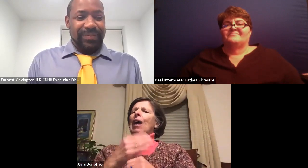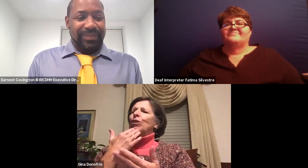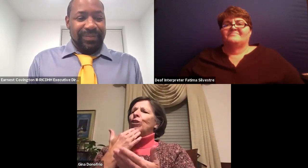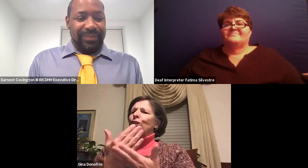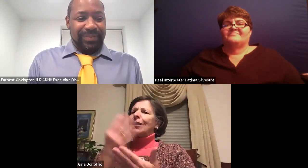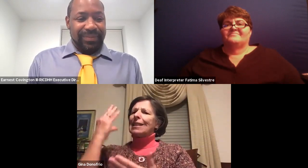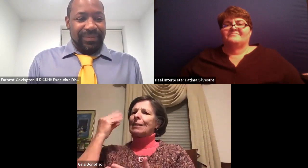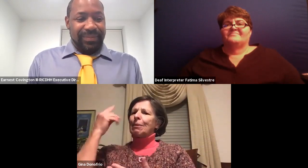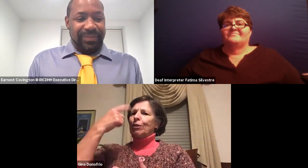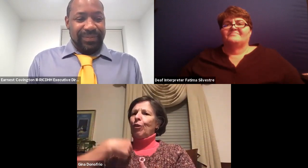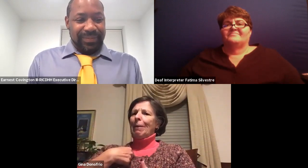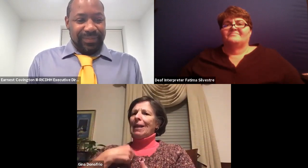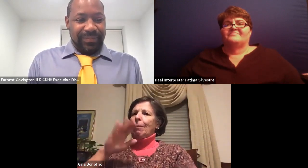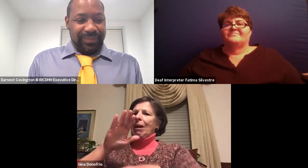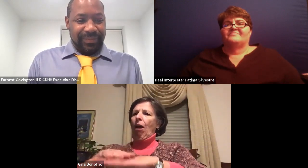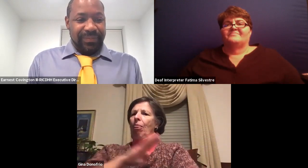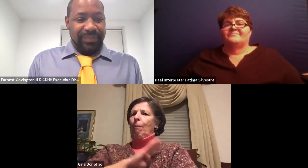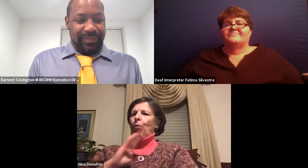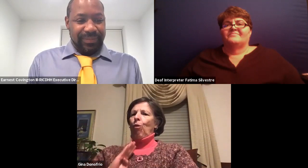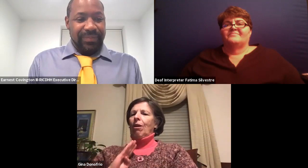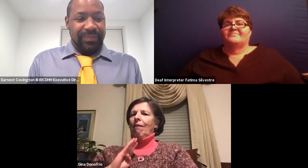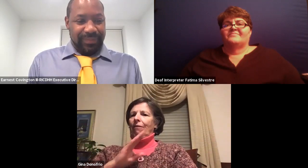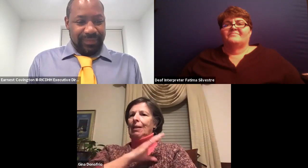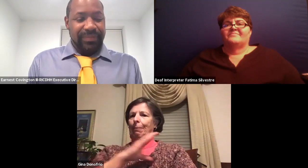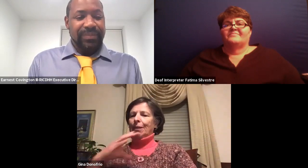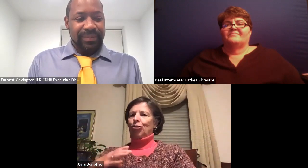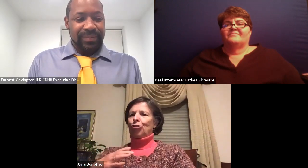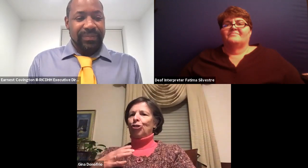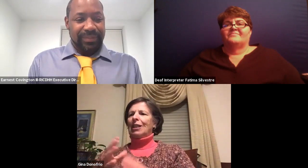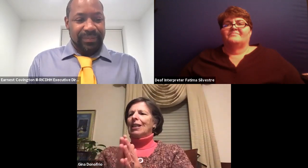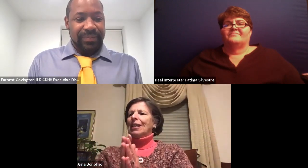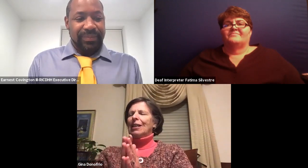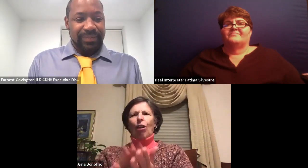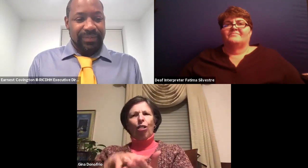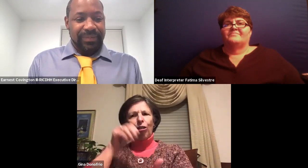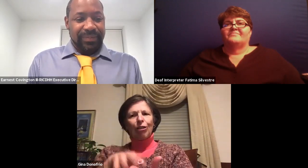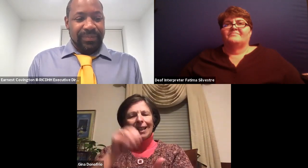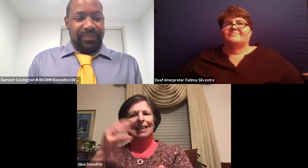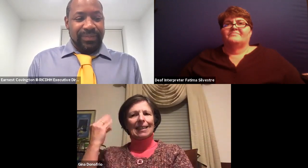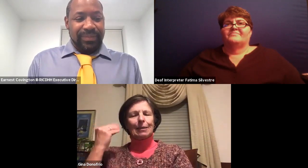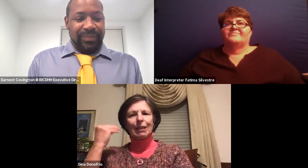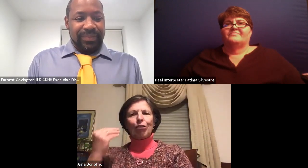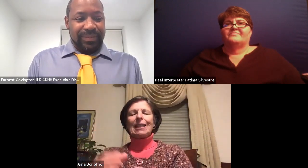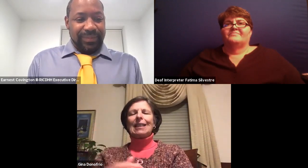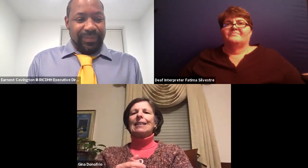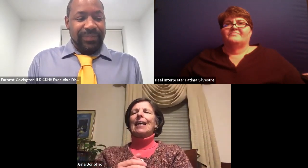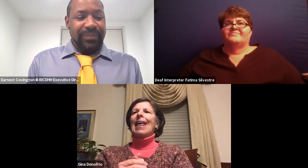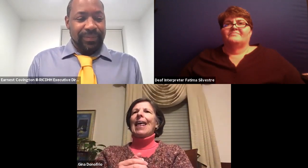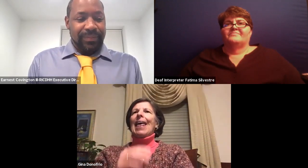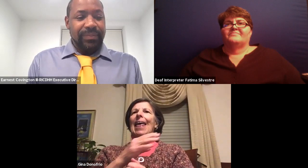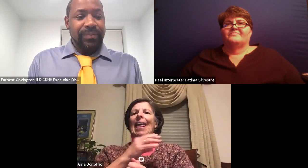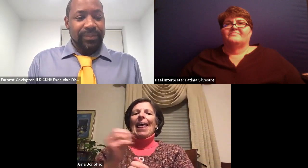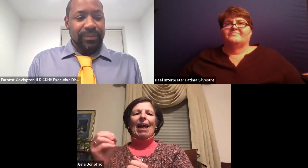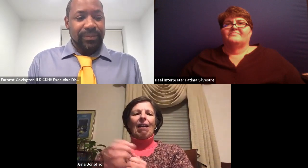30 years. It's been a great experience for me to be on the board, on the commission.